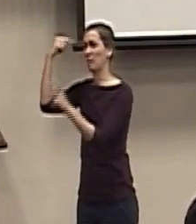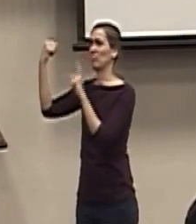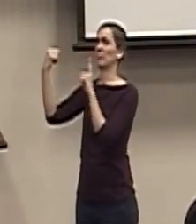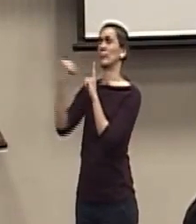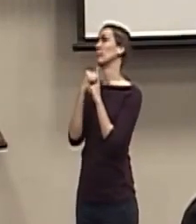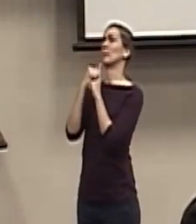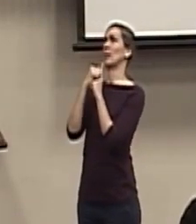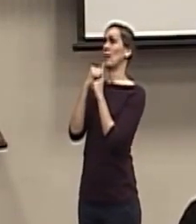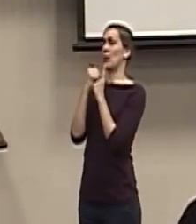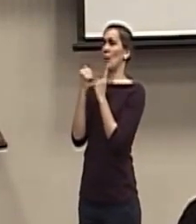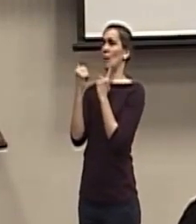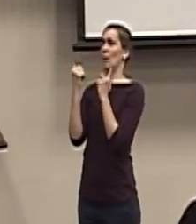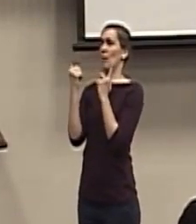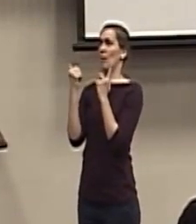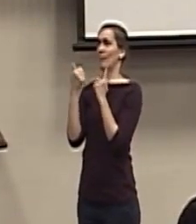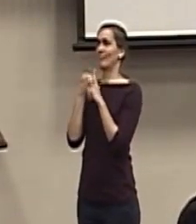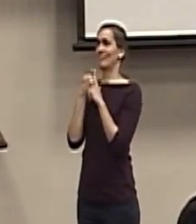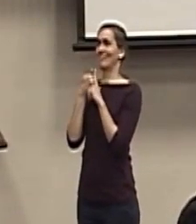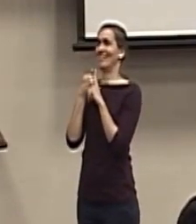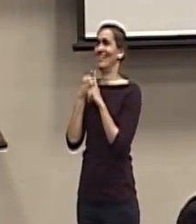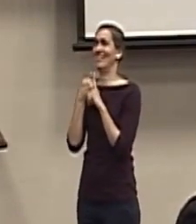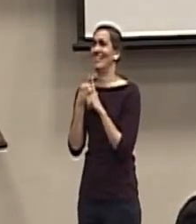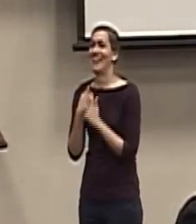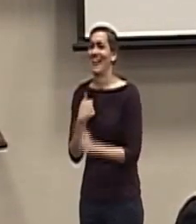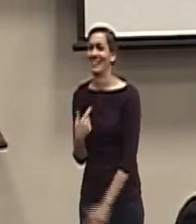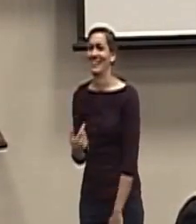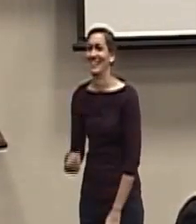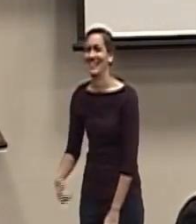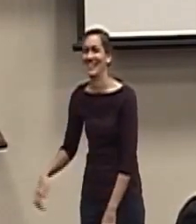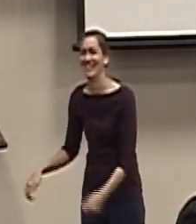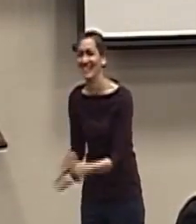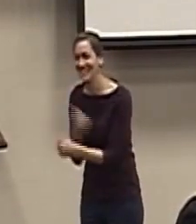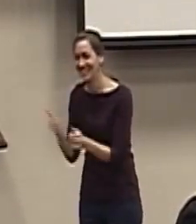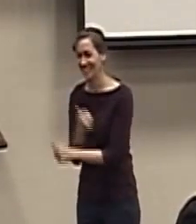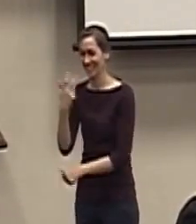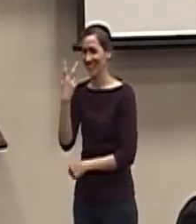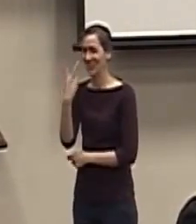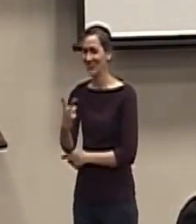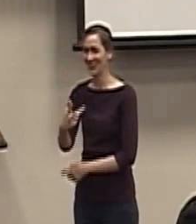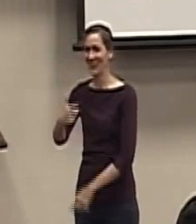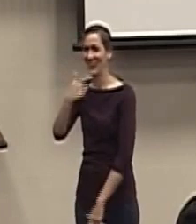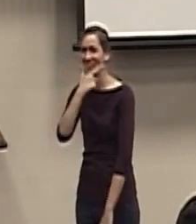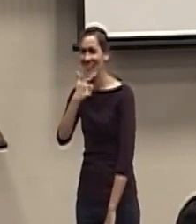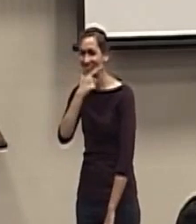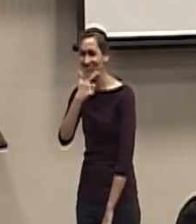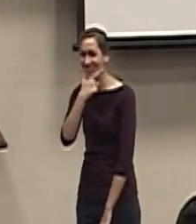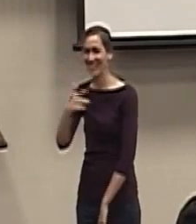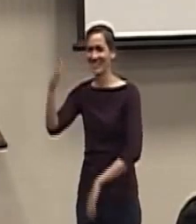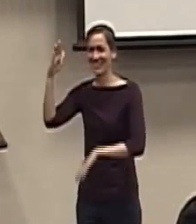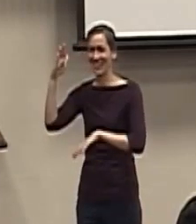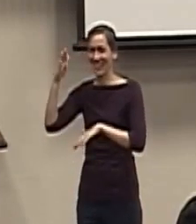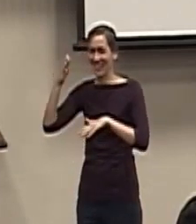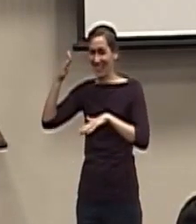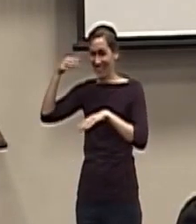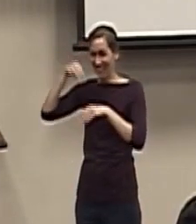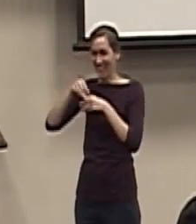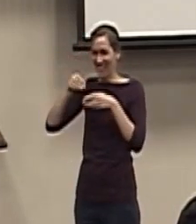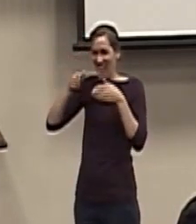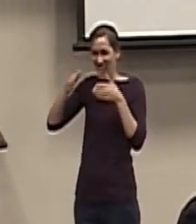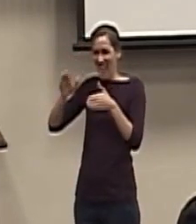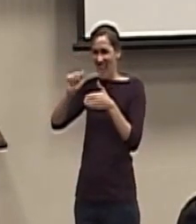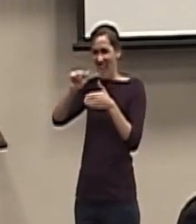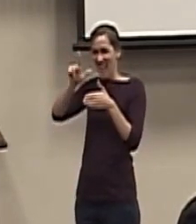thunderbolt. I'm chasing two lesbians down an alleyway to get the 411 on our drug-abusing